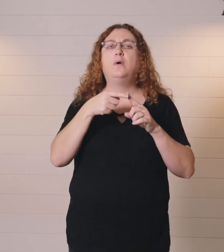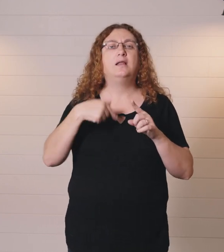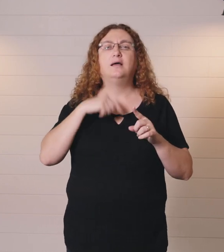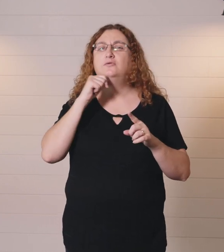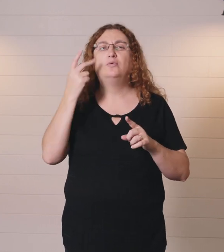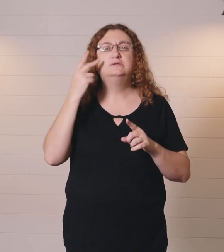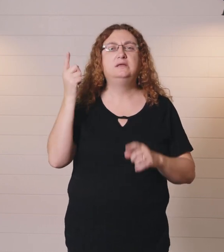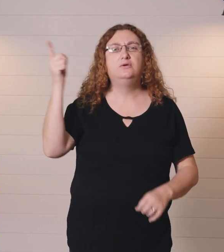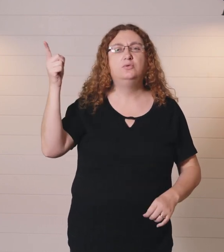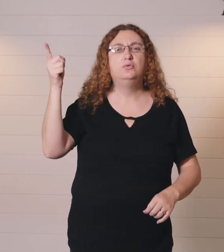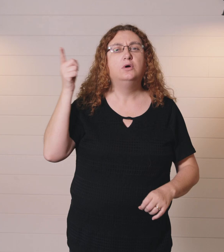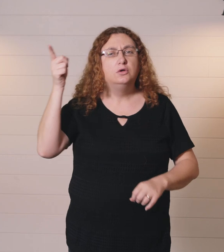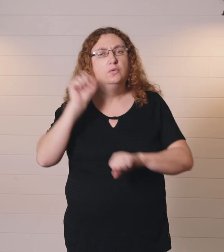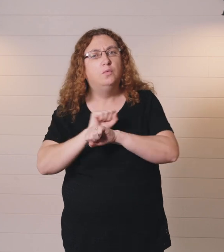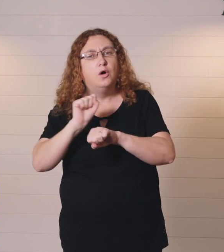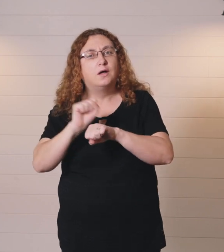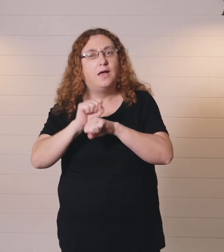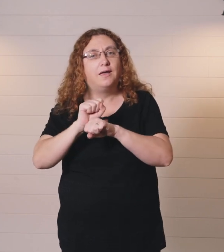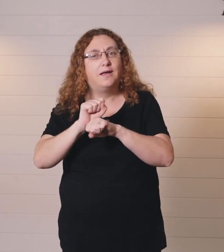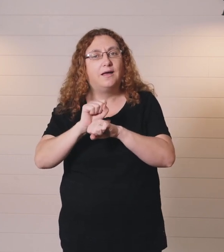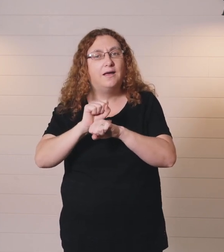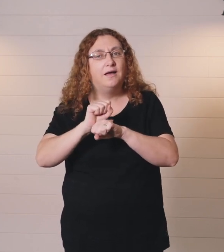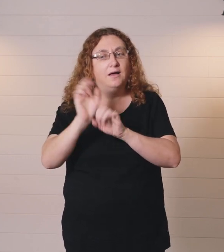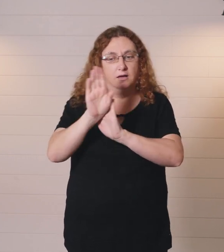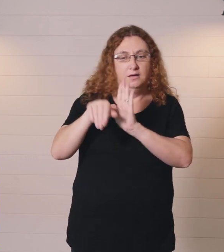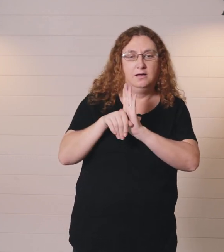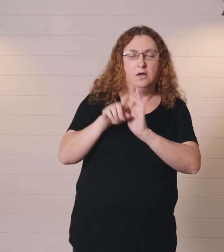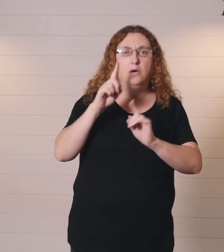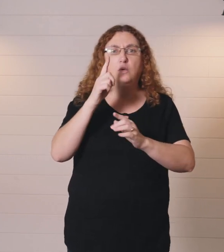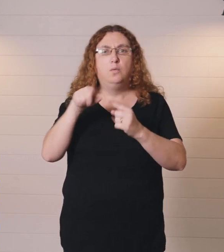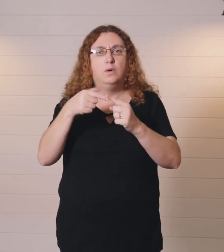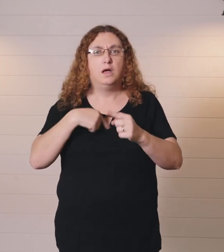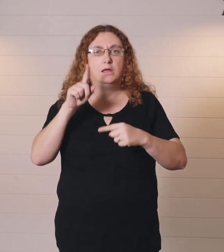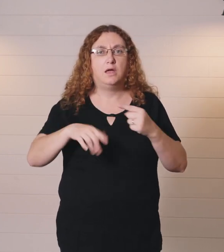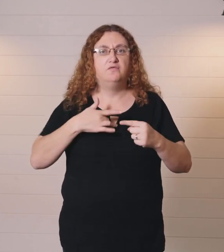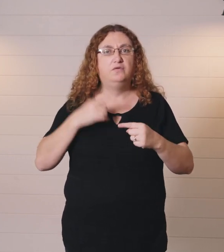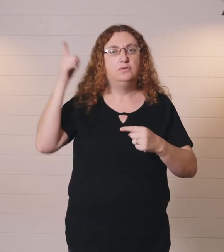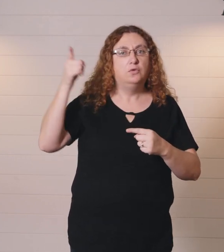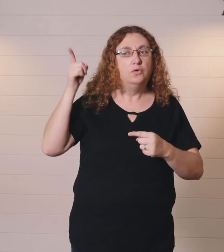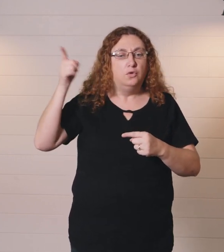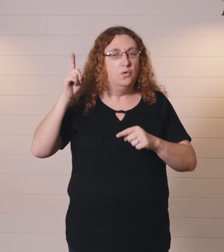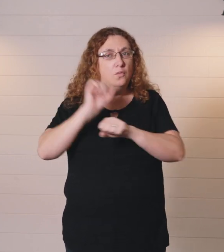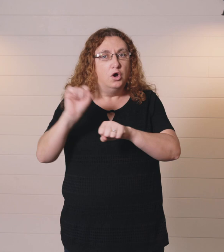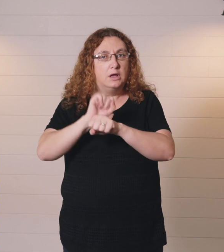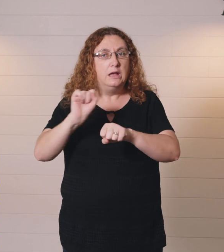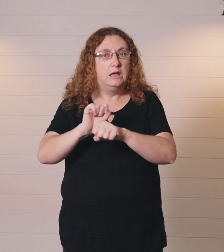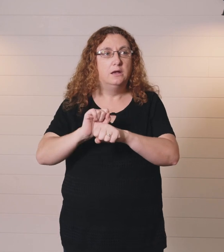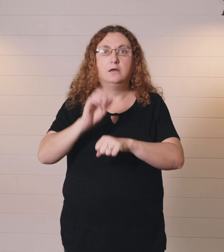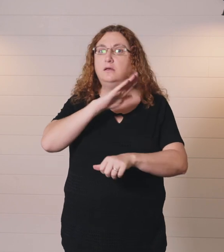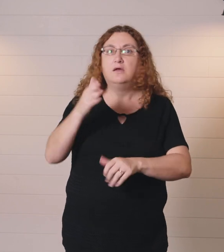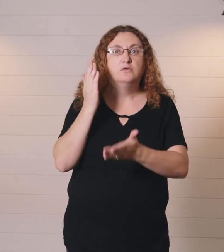don't see it, you're working. Even when I can't feel it, you're working. You never stop working.